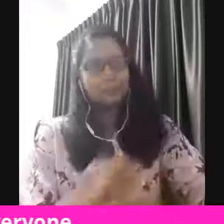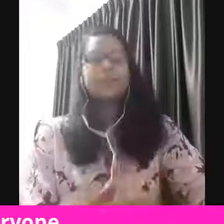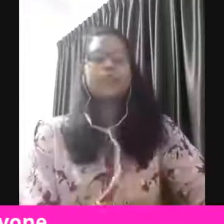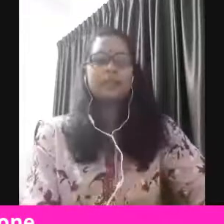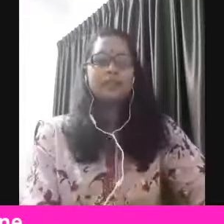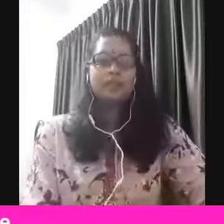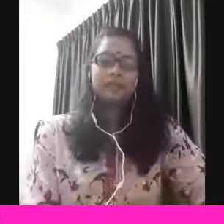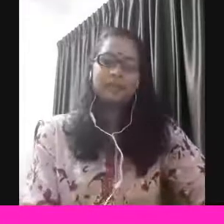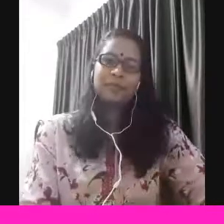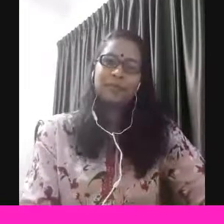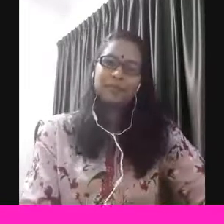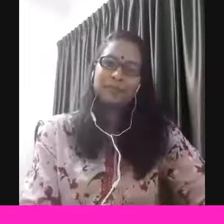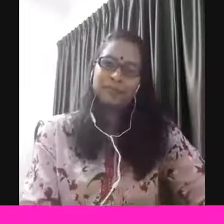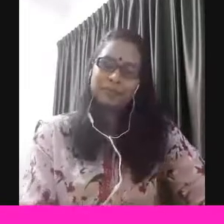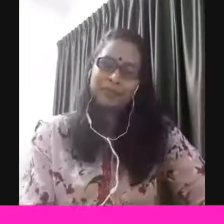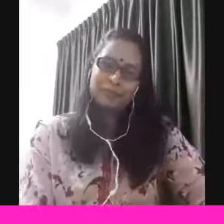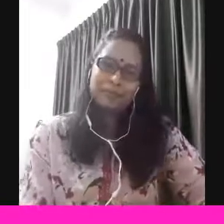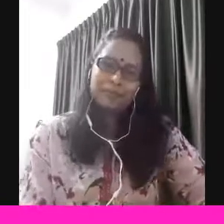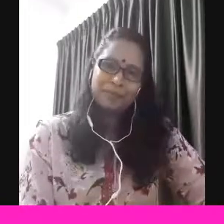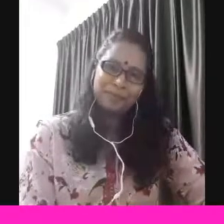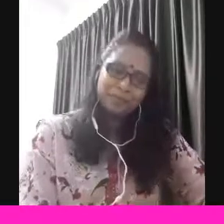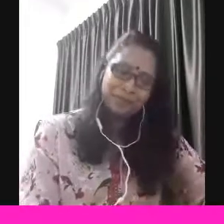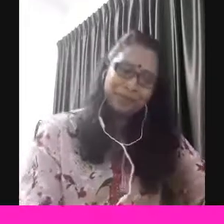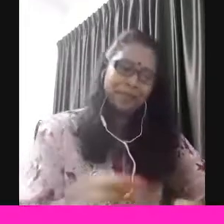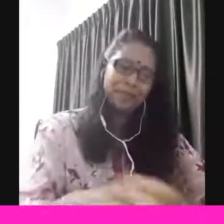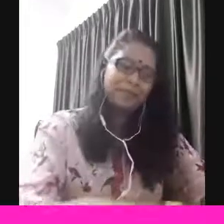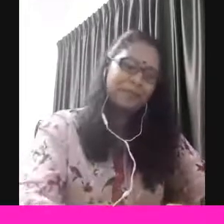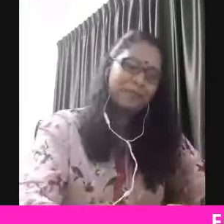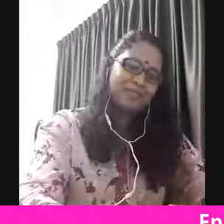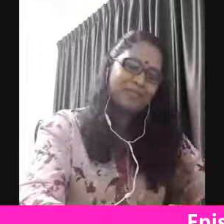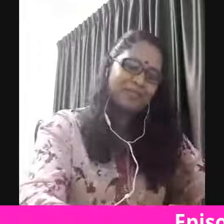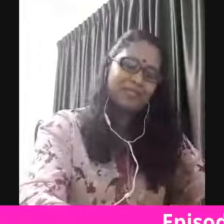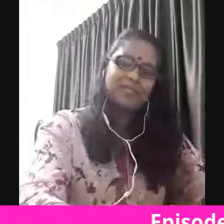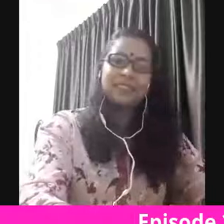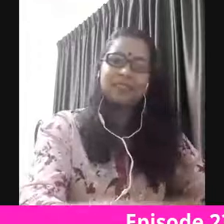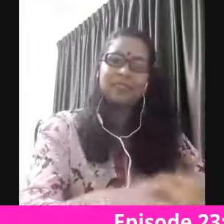Yes, Ranjini. Yes,